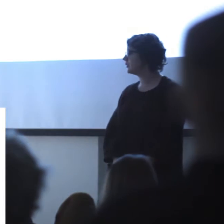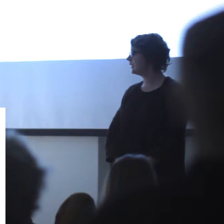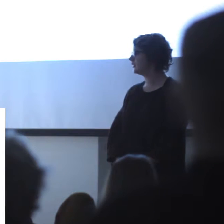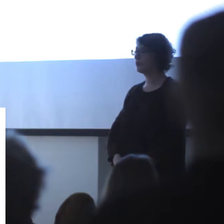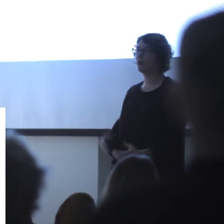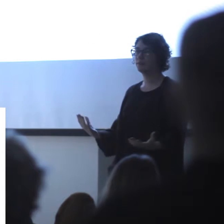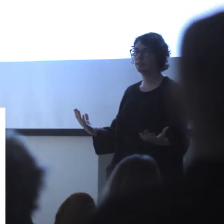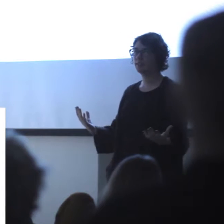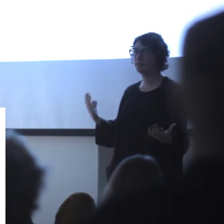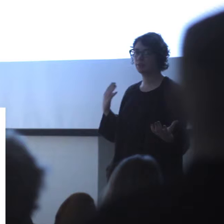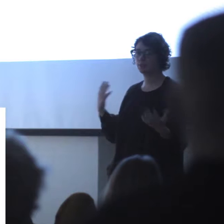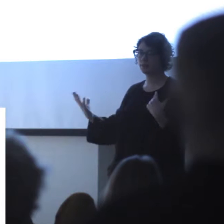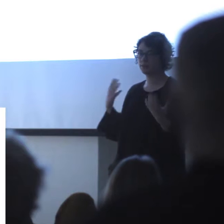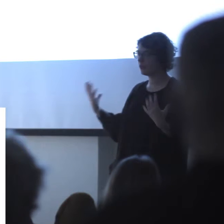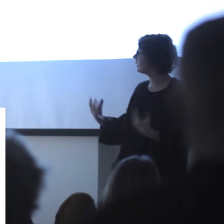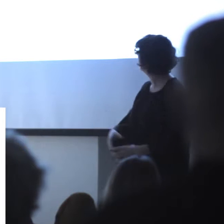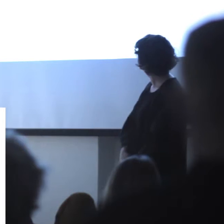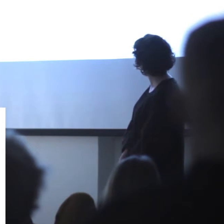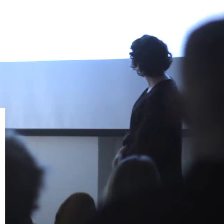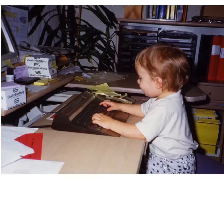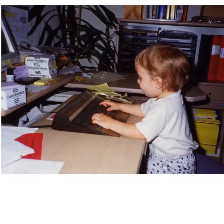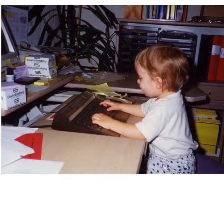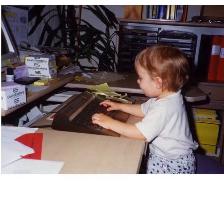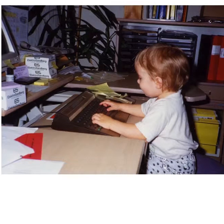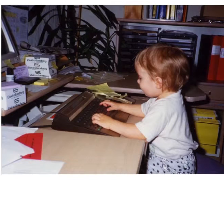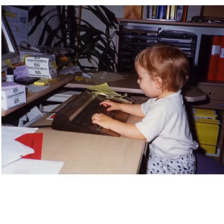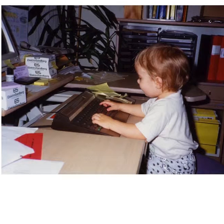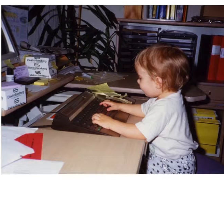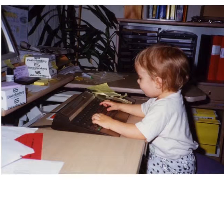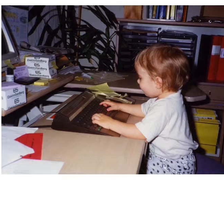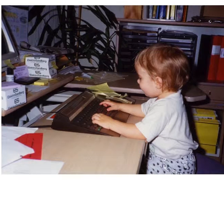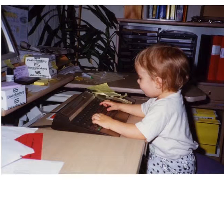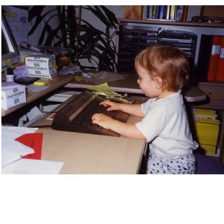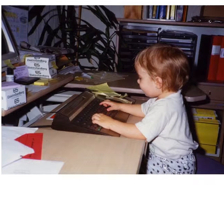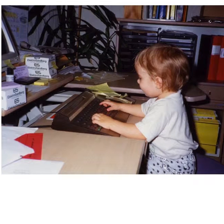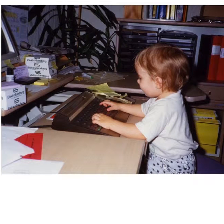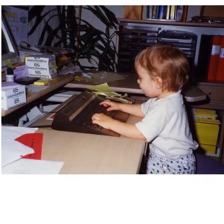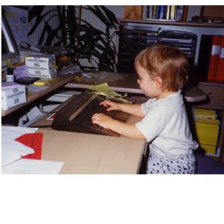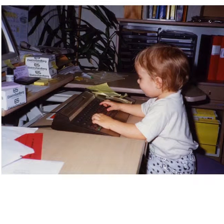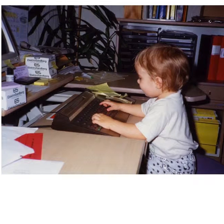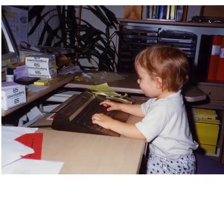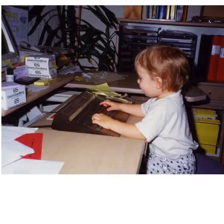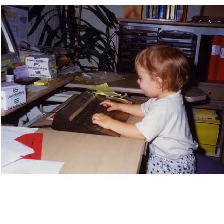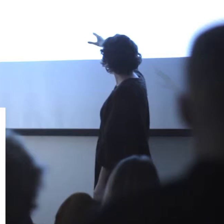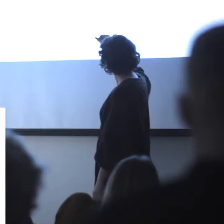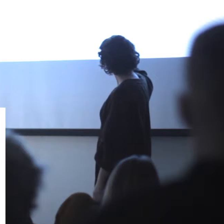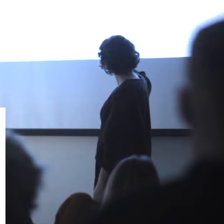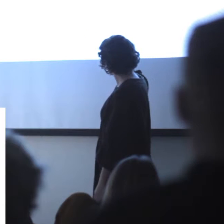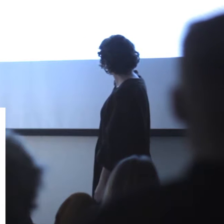deaf people also need to call. They need to call people, and so this is me, and this is the phone we had when I was a